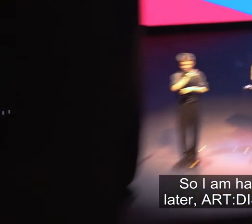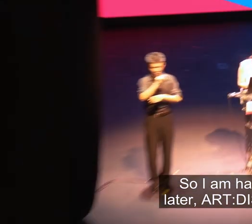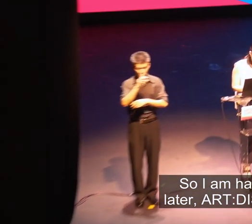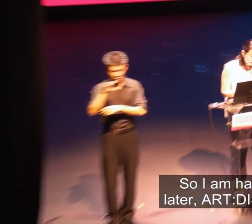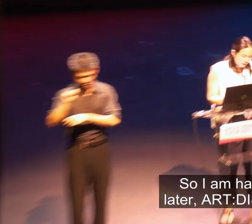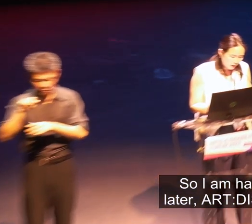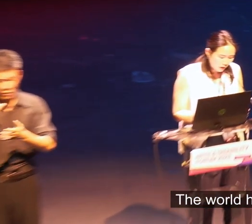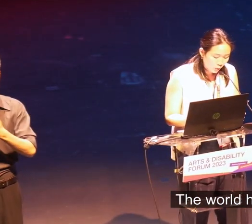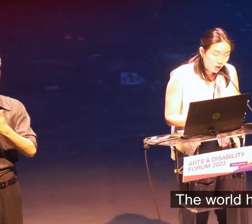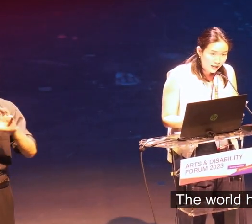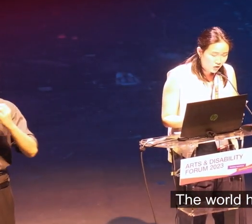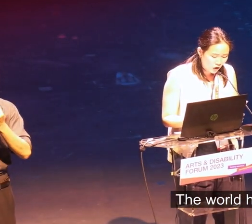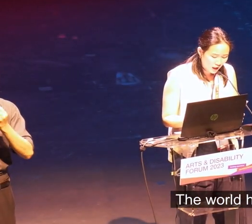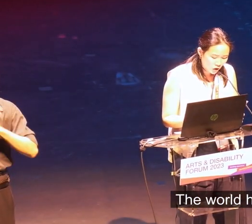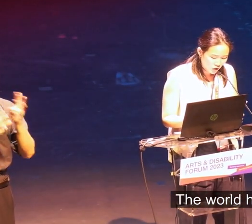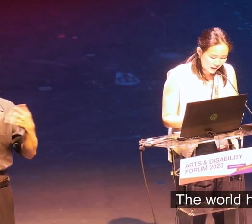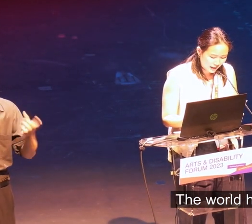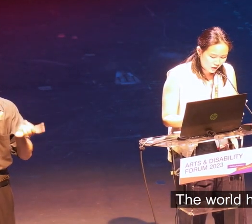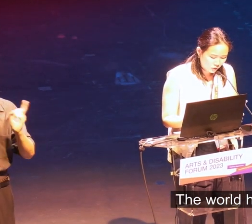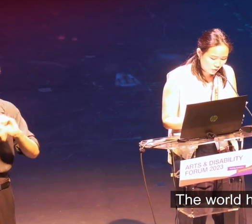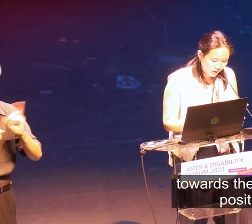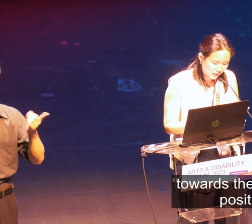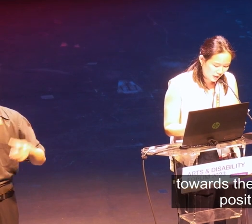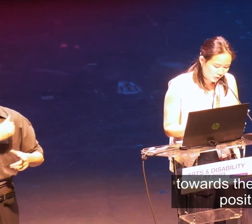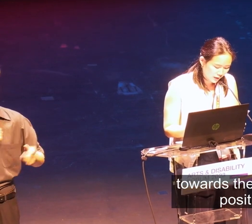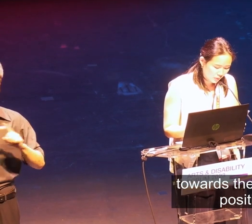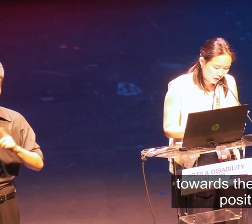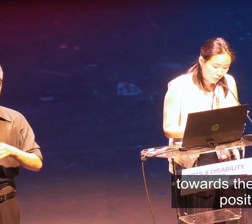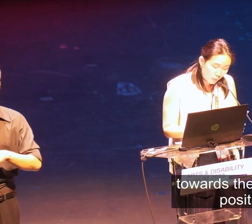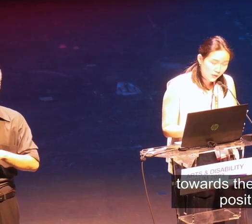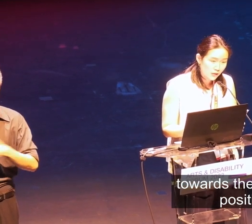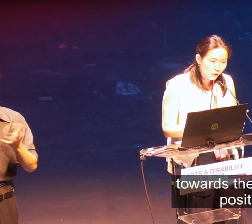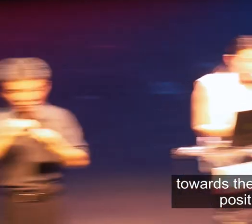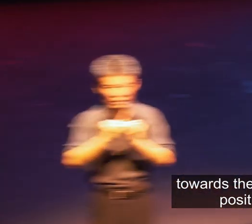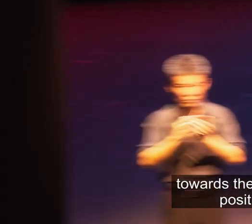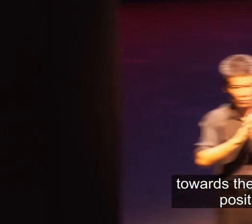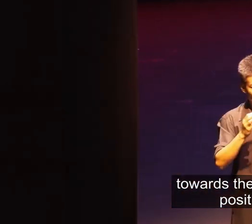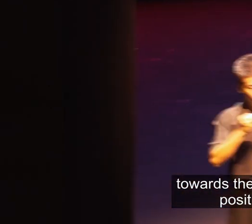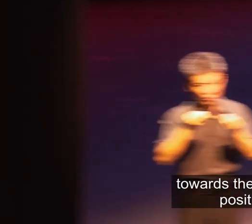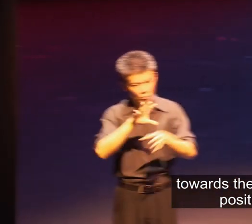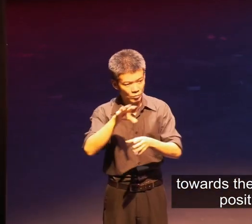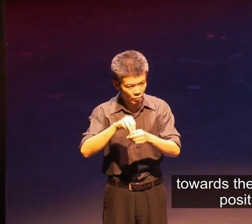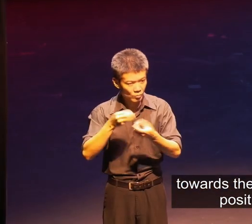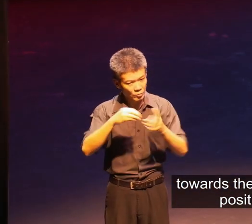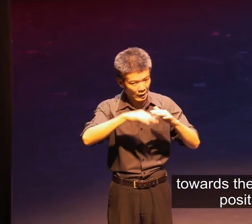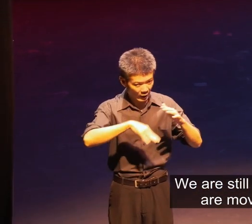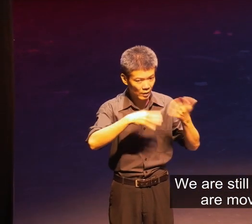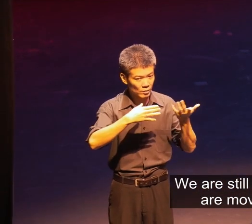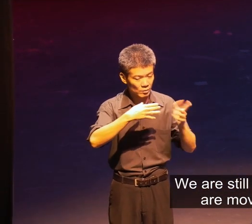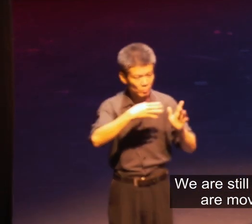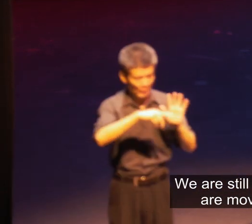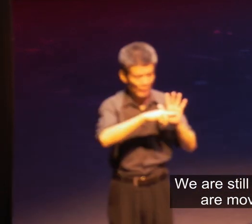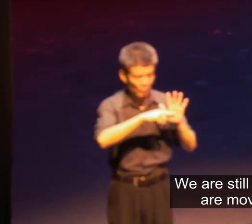flourishing organization. The world has changed, and the attitude towards the disabled has become more positive and less negative.